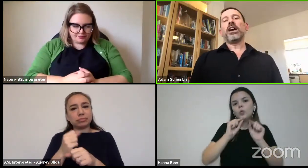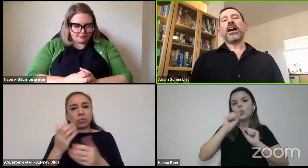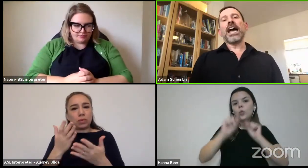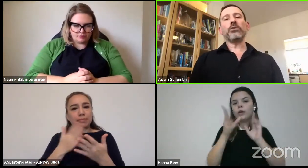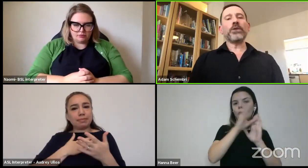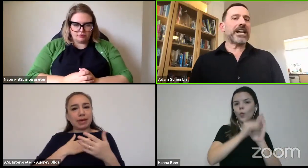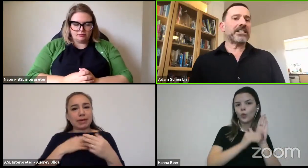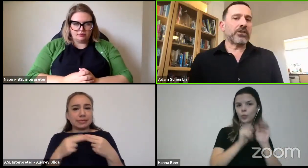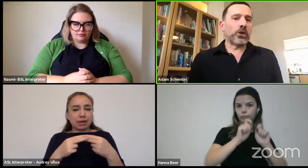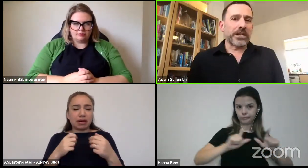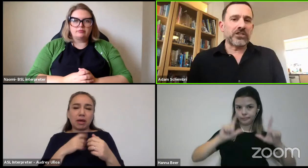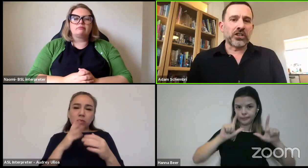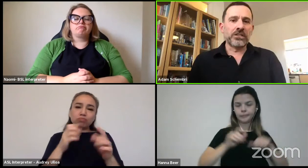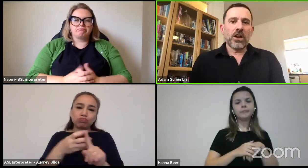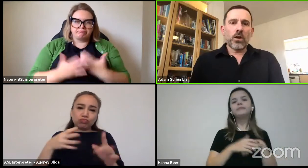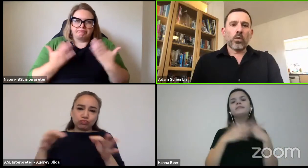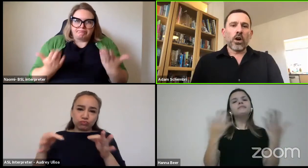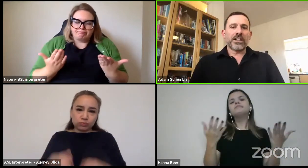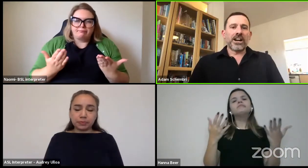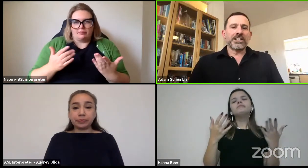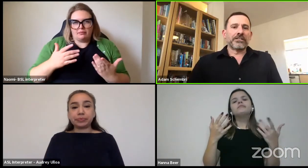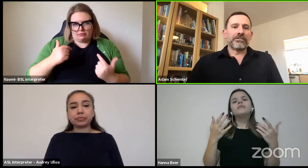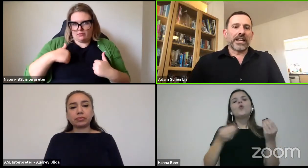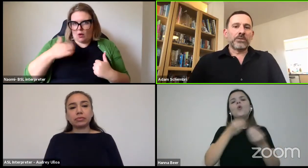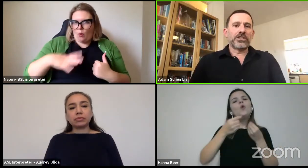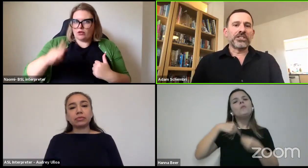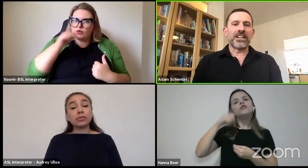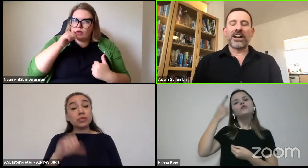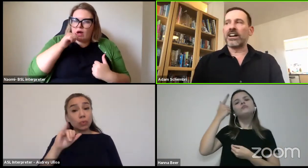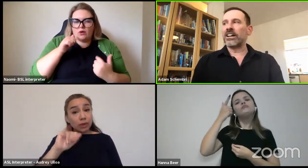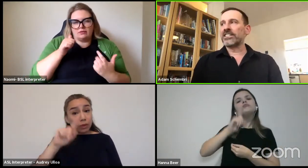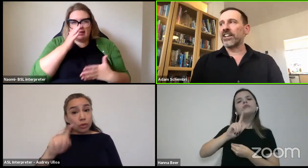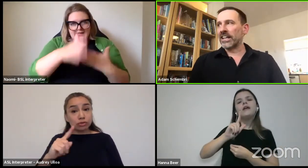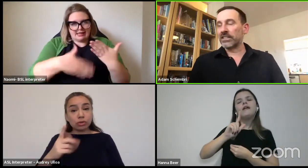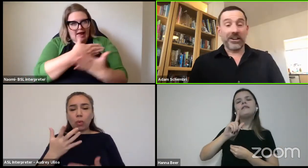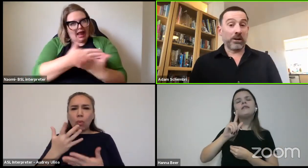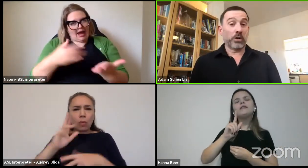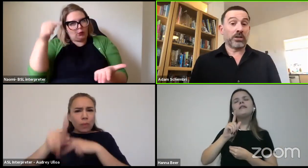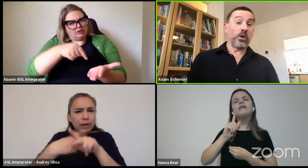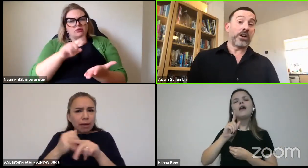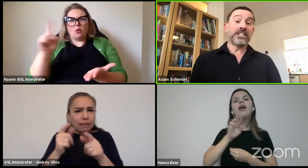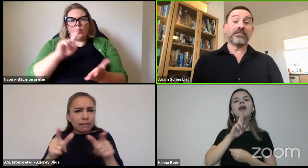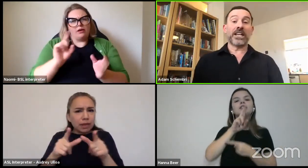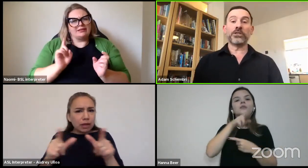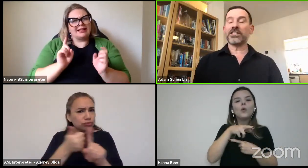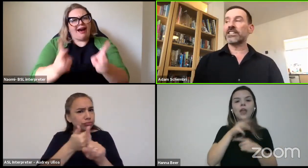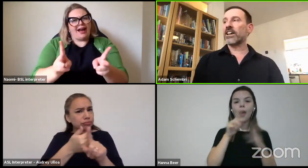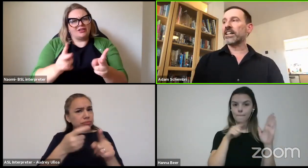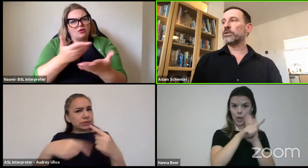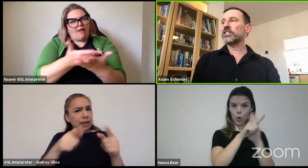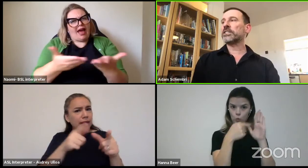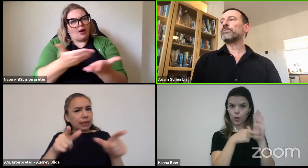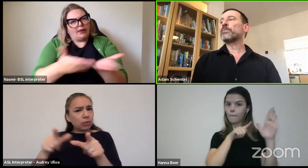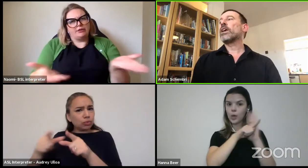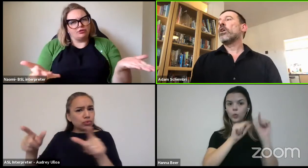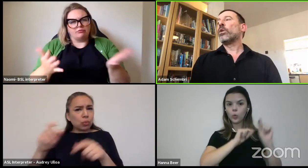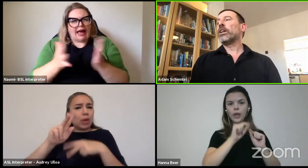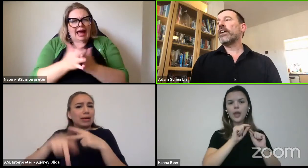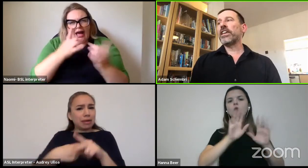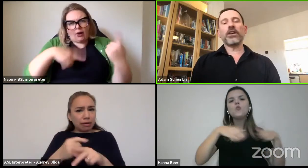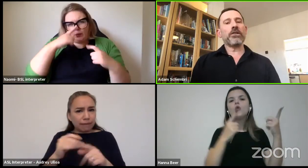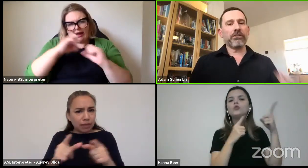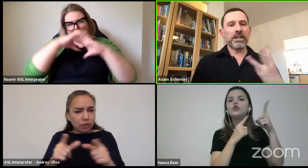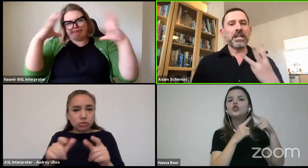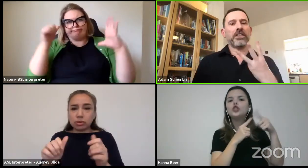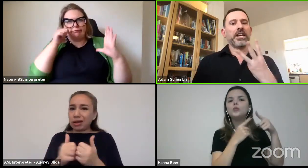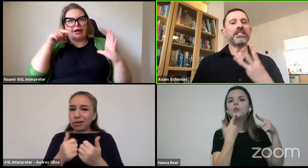so how do we answer the question, what kinds of languages are what kinds of languages are sign languages? Well, I